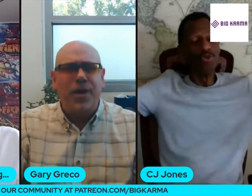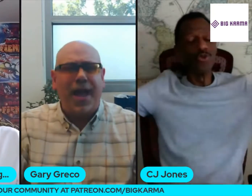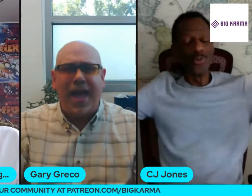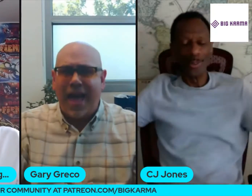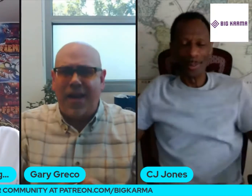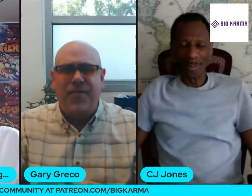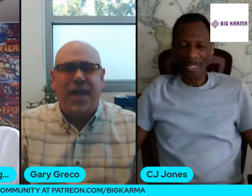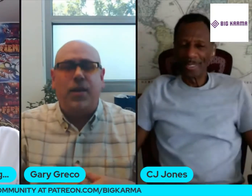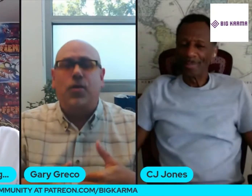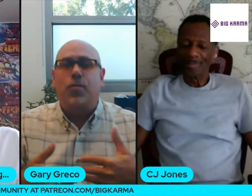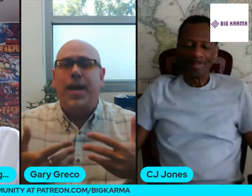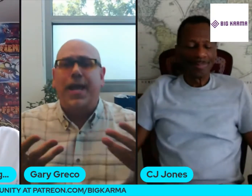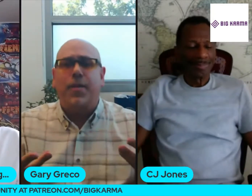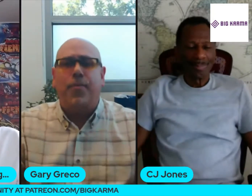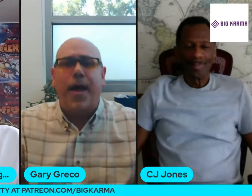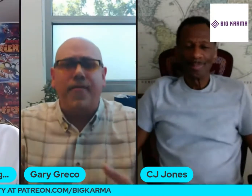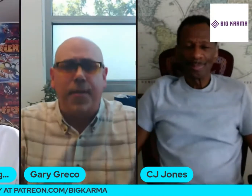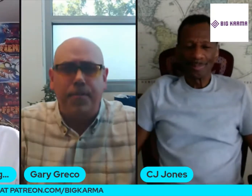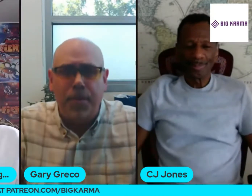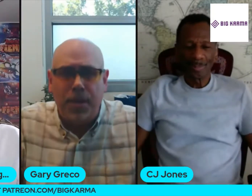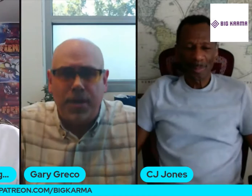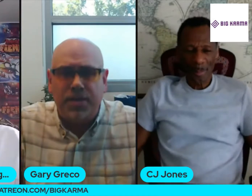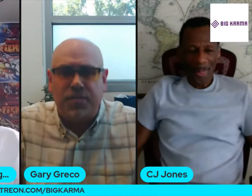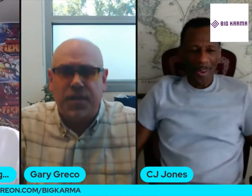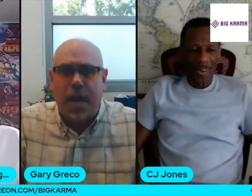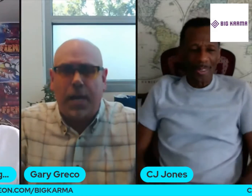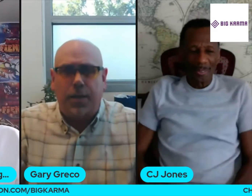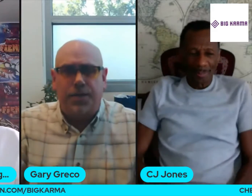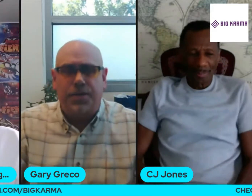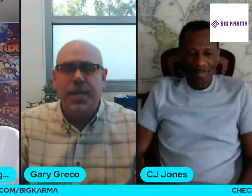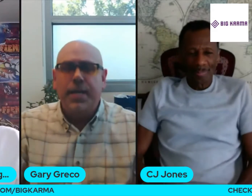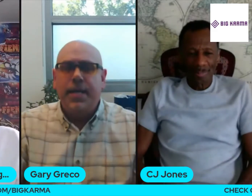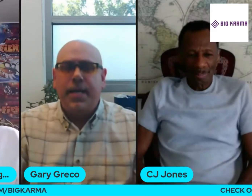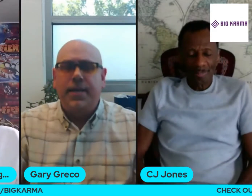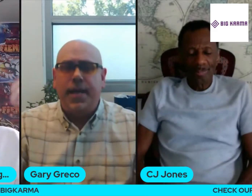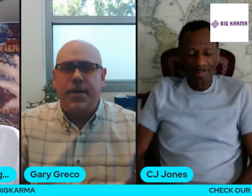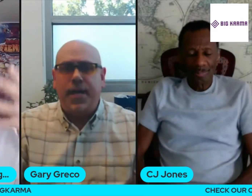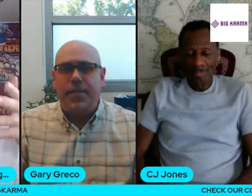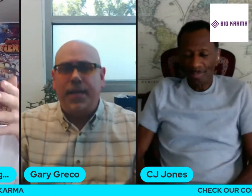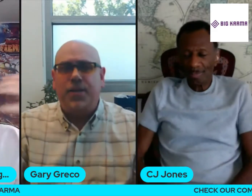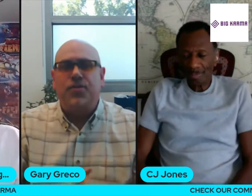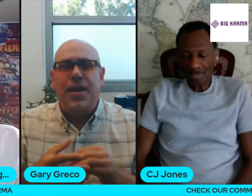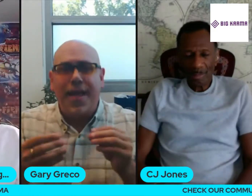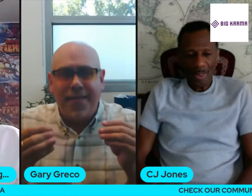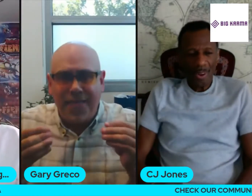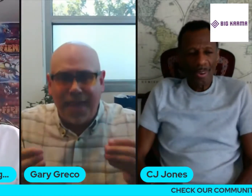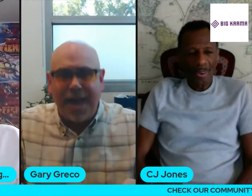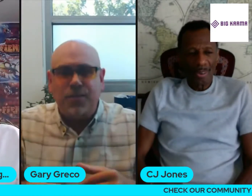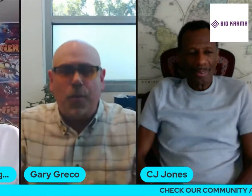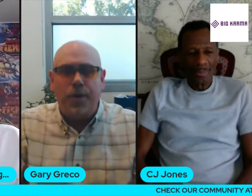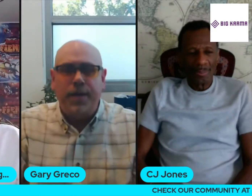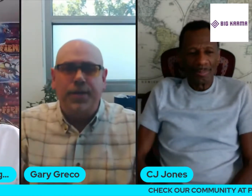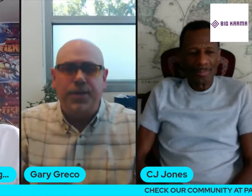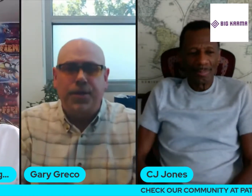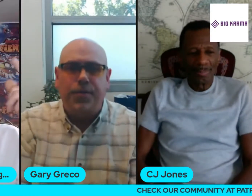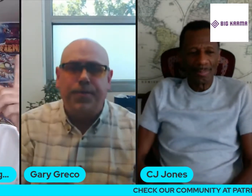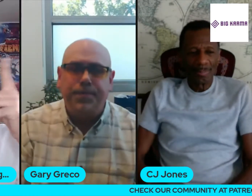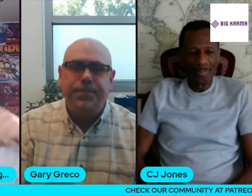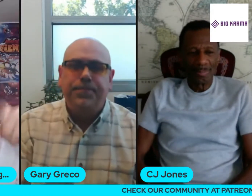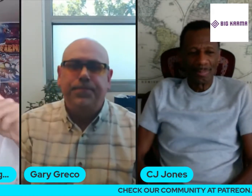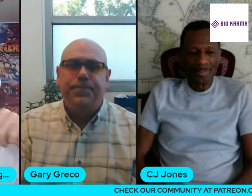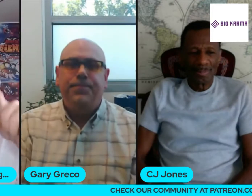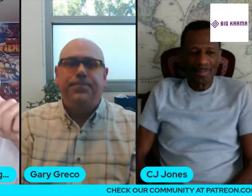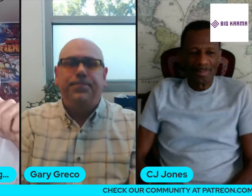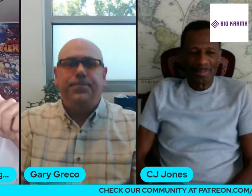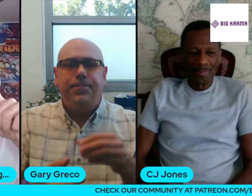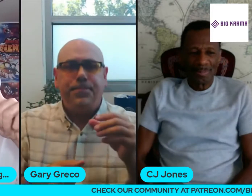that we have that can create and profit millions of dollars in the entertainment industry. That's what we need to do.